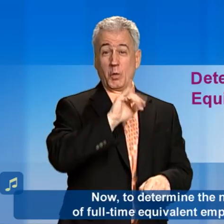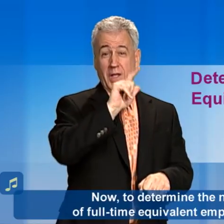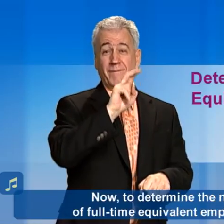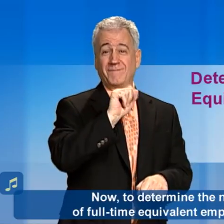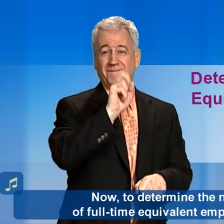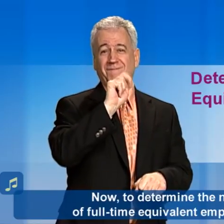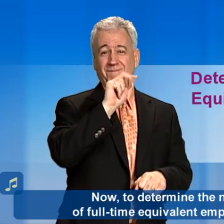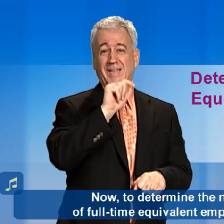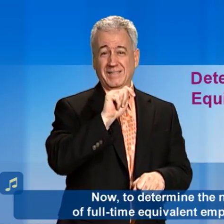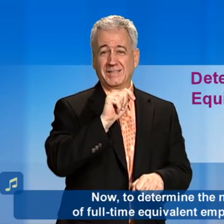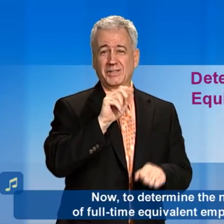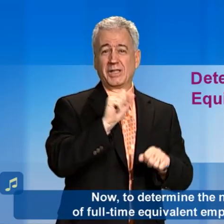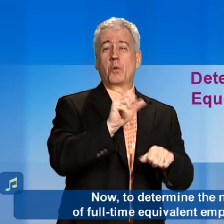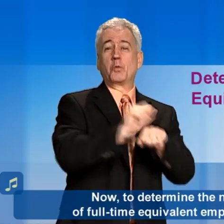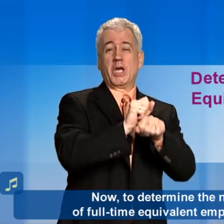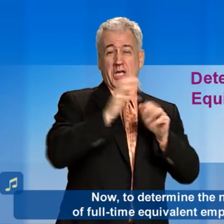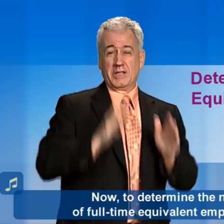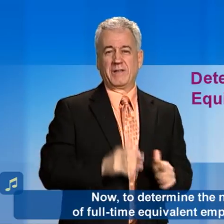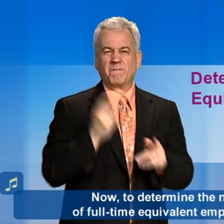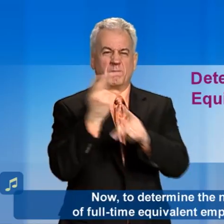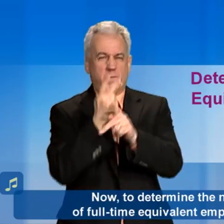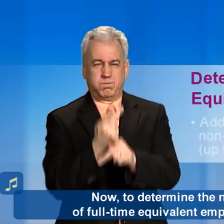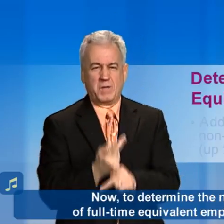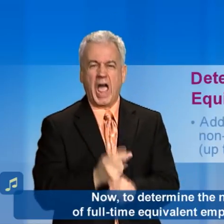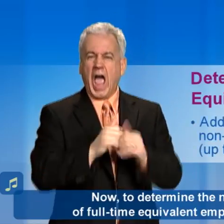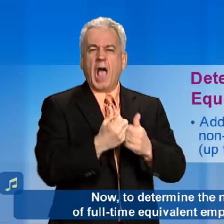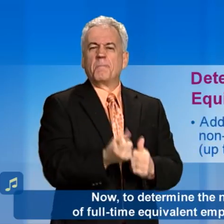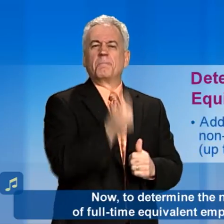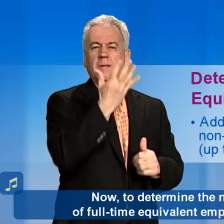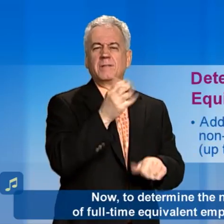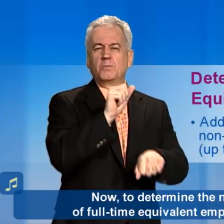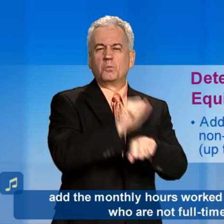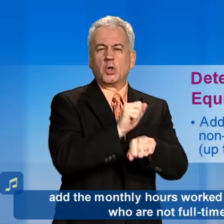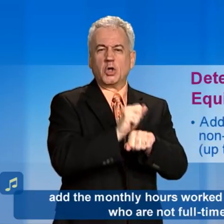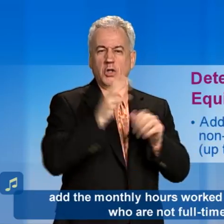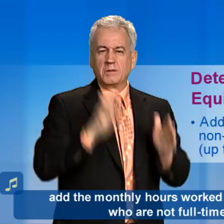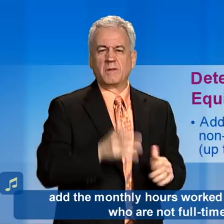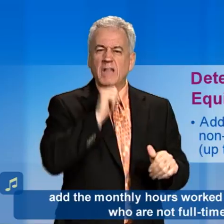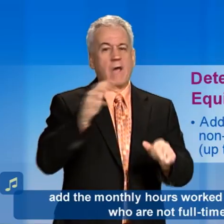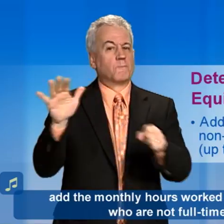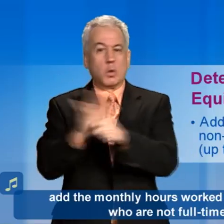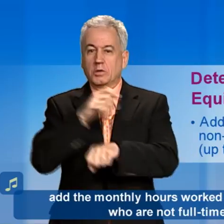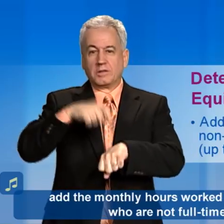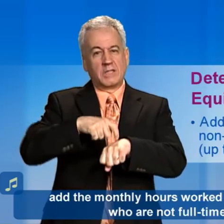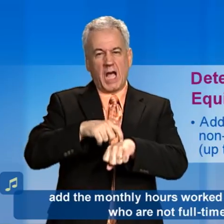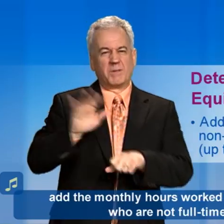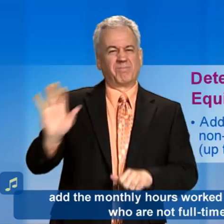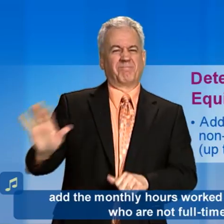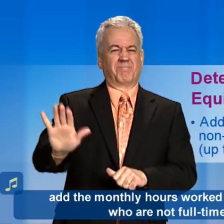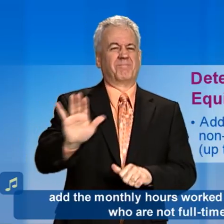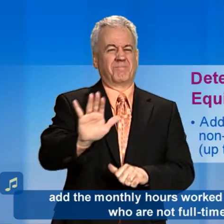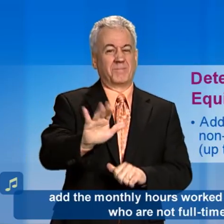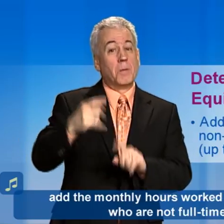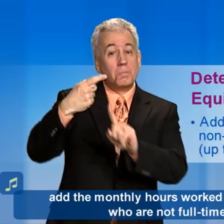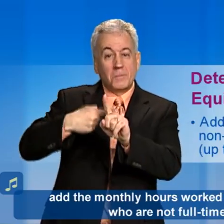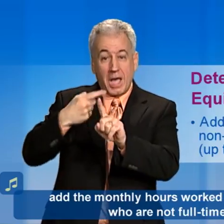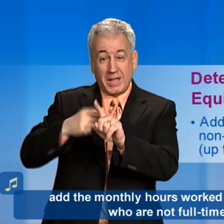Now, to determine the number of full-time equivalent employees, add the monthly hours worked by employees who are not